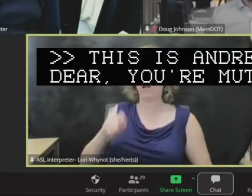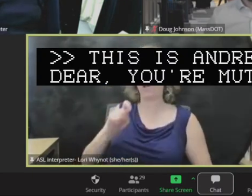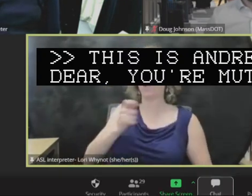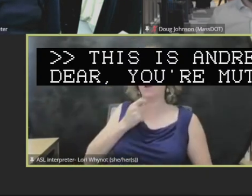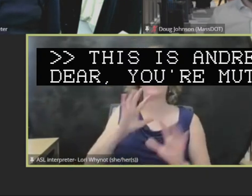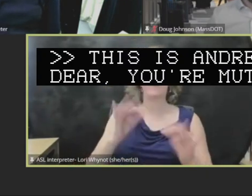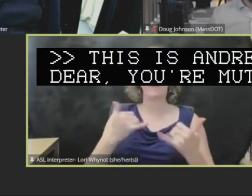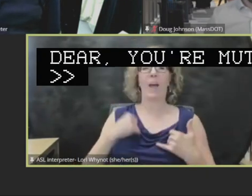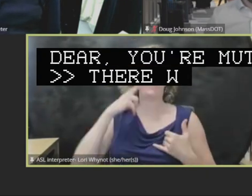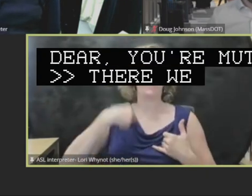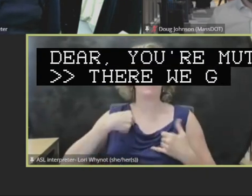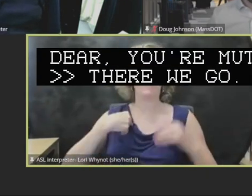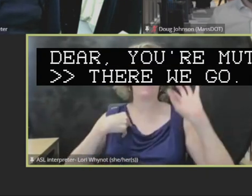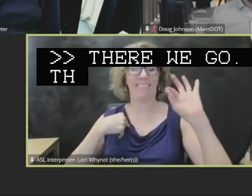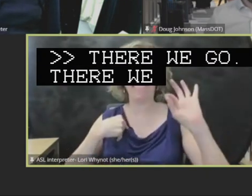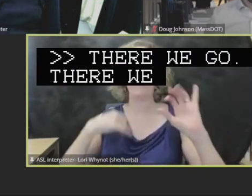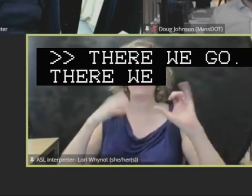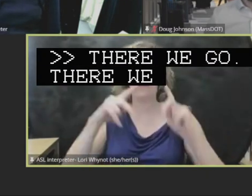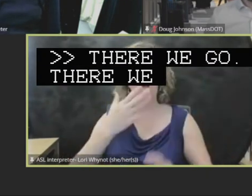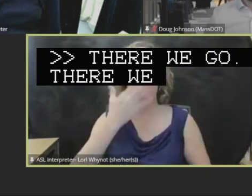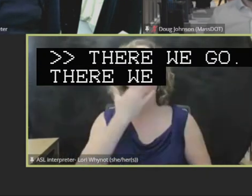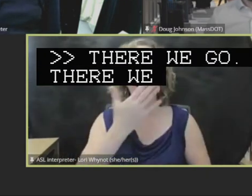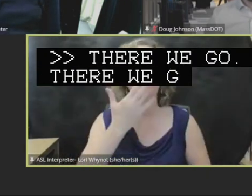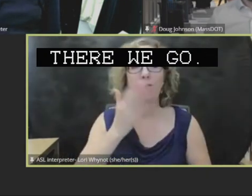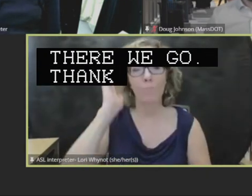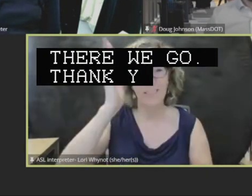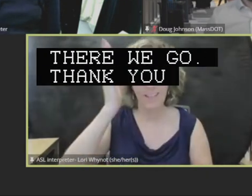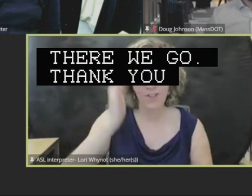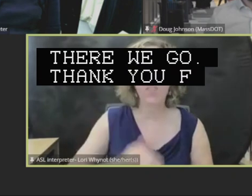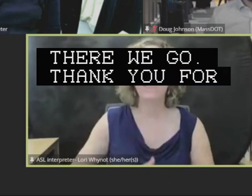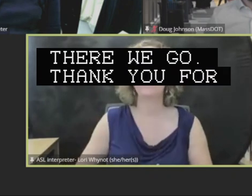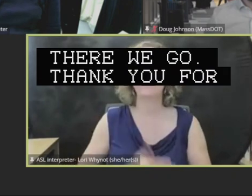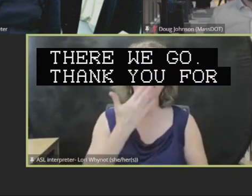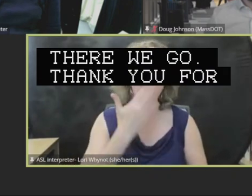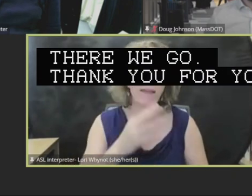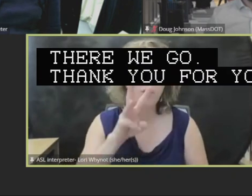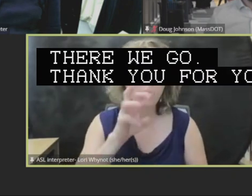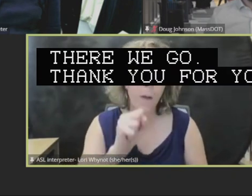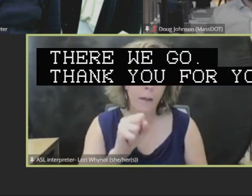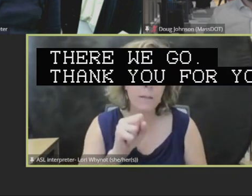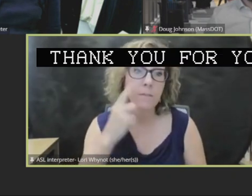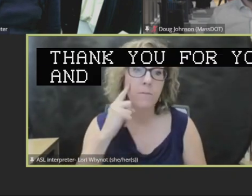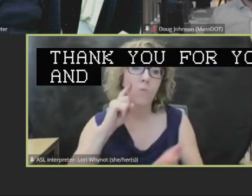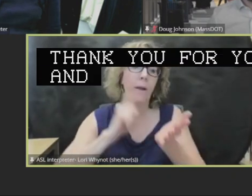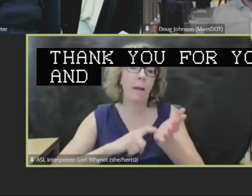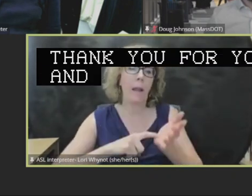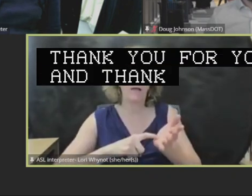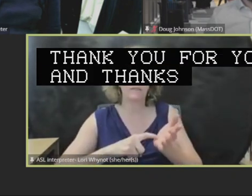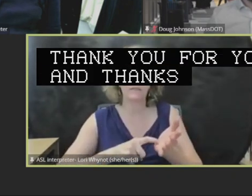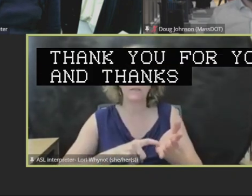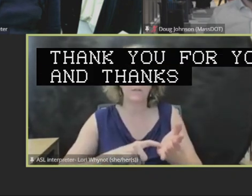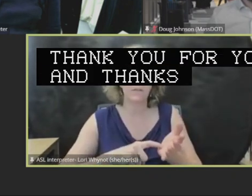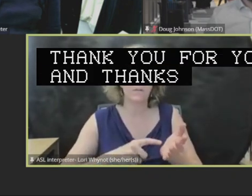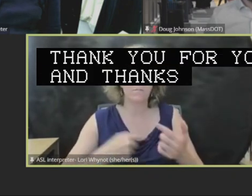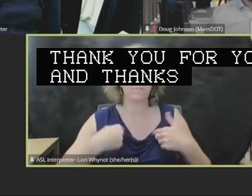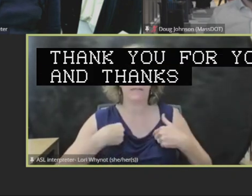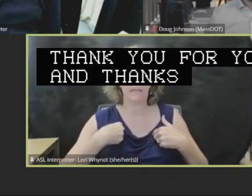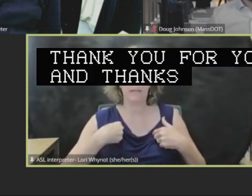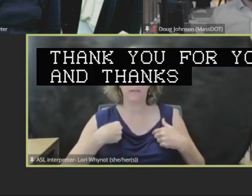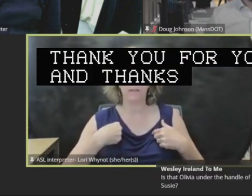There we go. Thank you for your presentation, and thanks, Wes, for recognizing me.